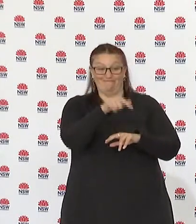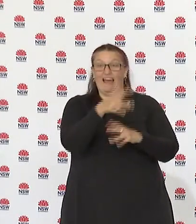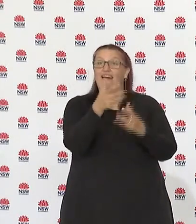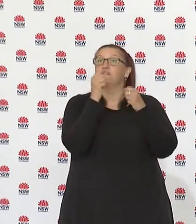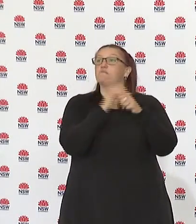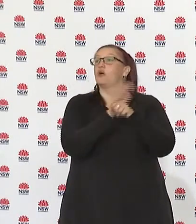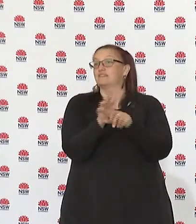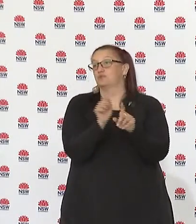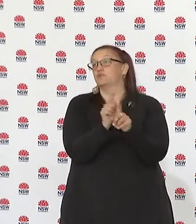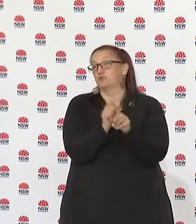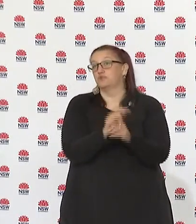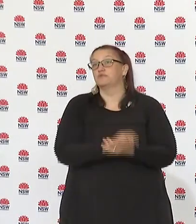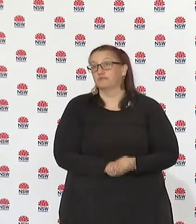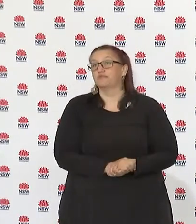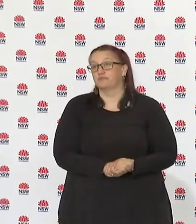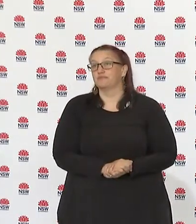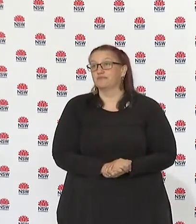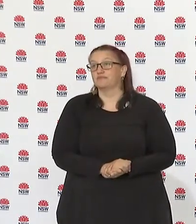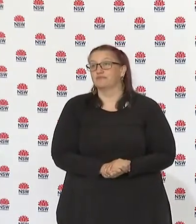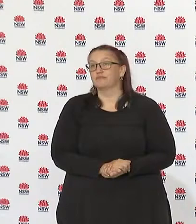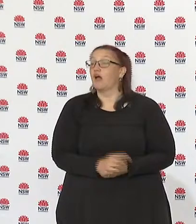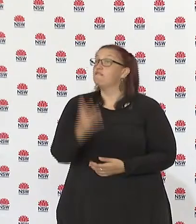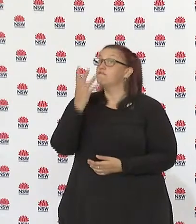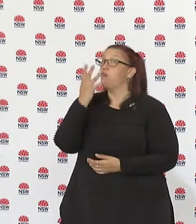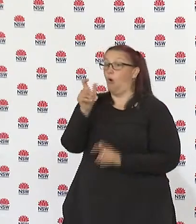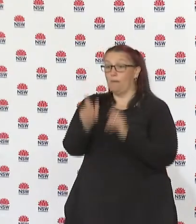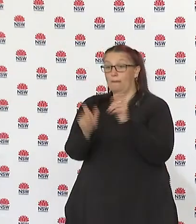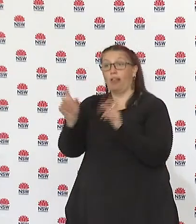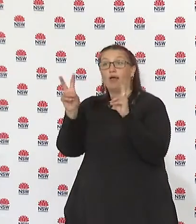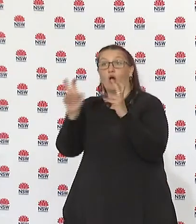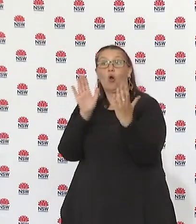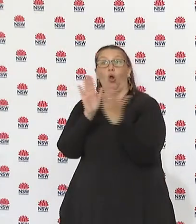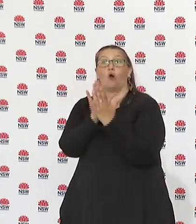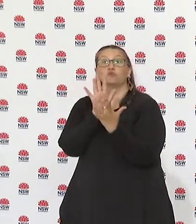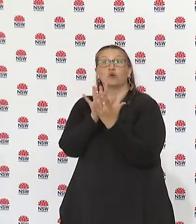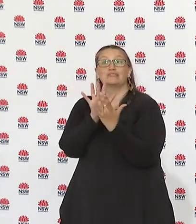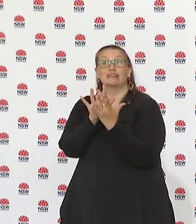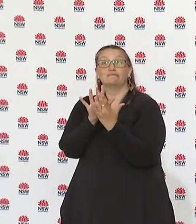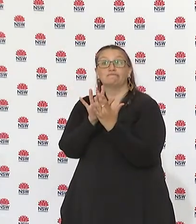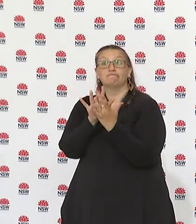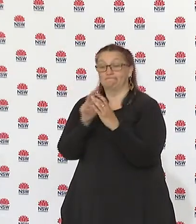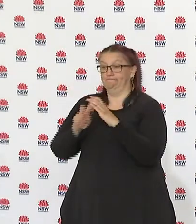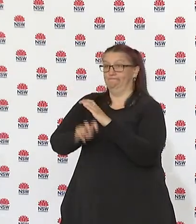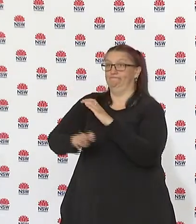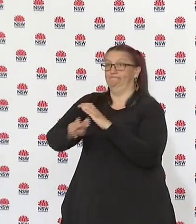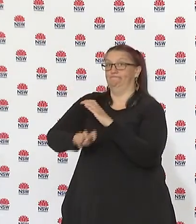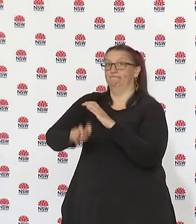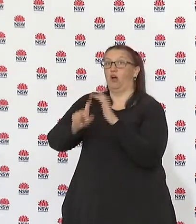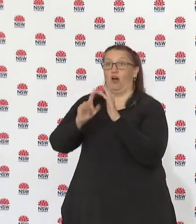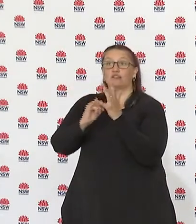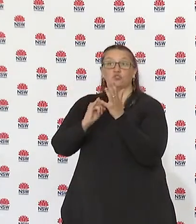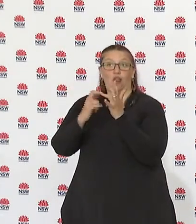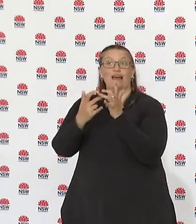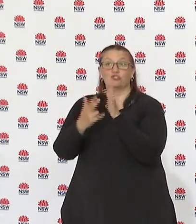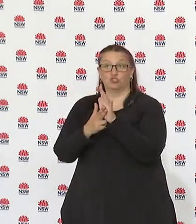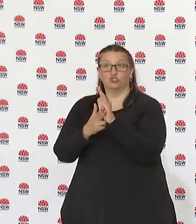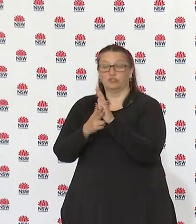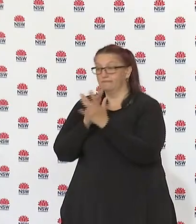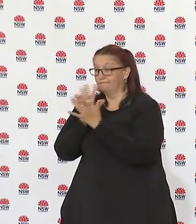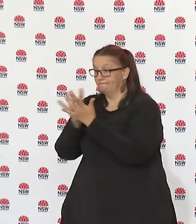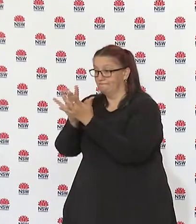positive. 4 patients have been identified as close contacts and are in isolation, and contact tracing